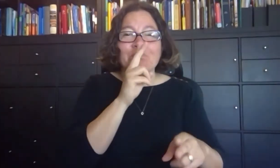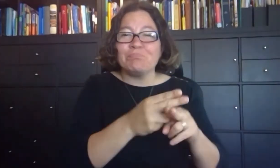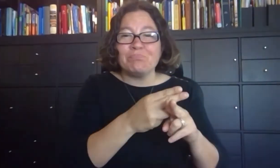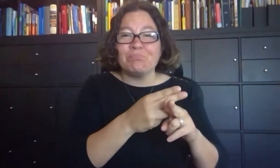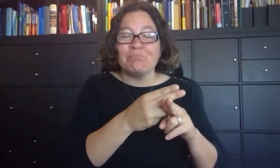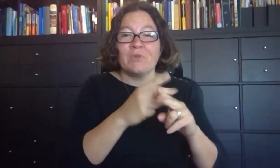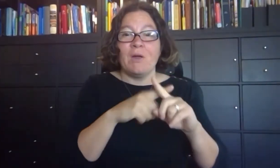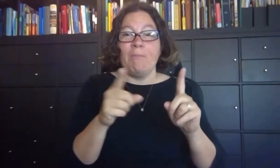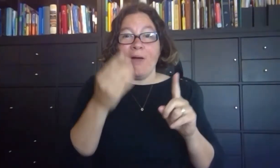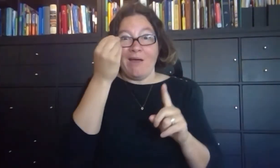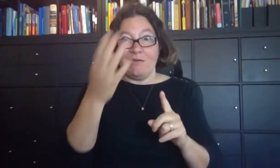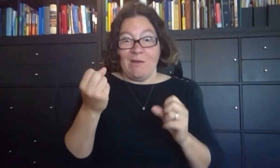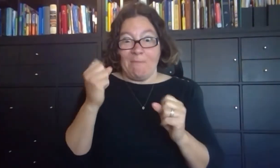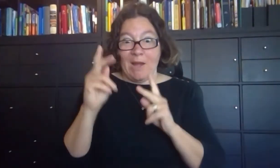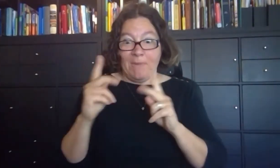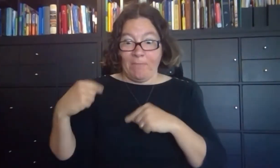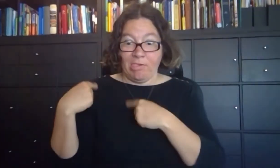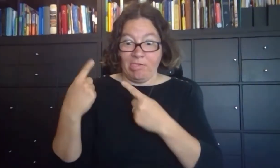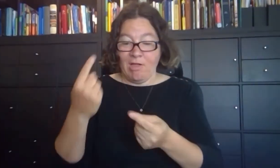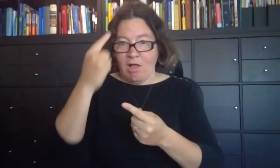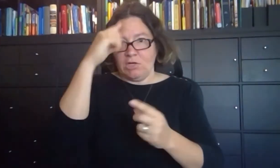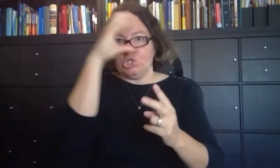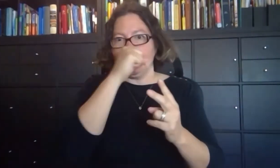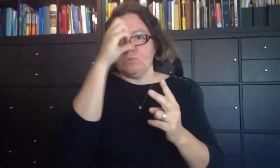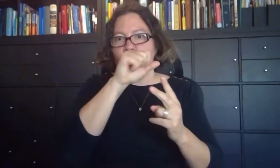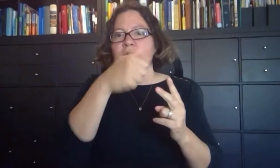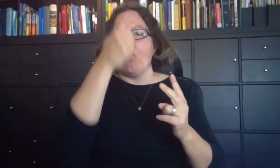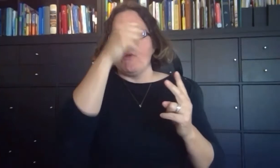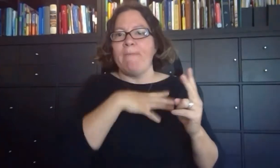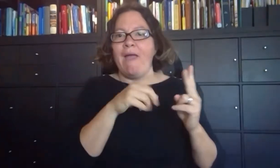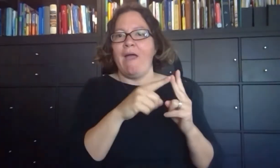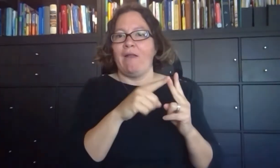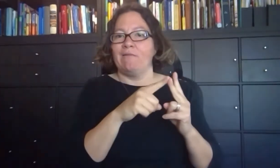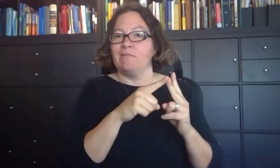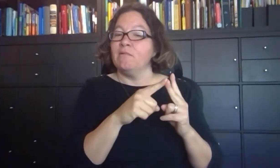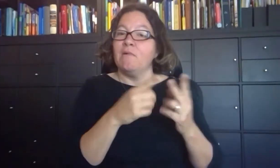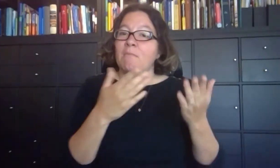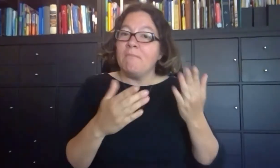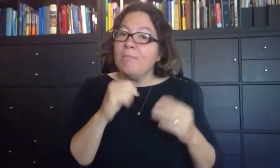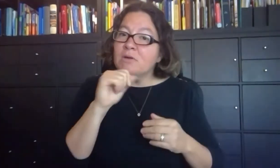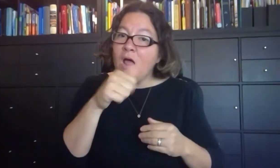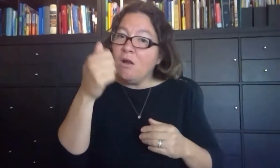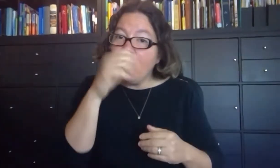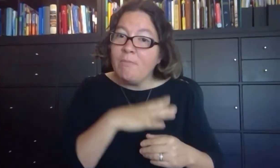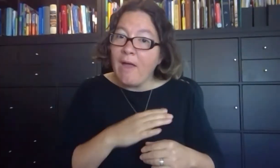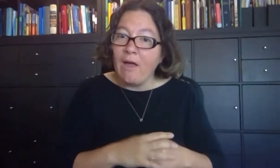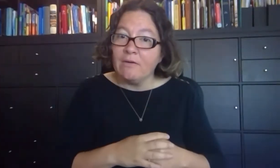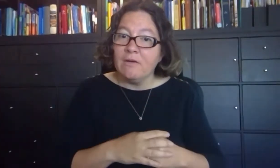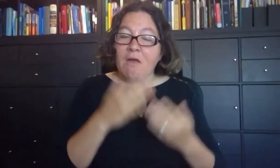named Cleopas. The other is not named, but we assume it's always, oh, have